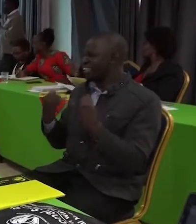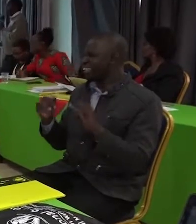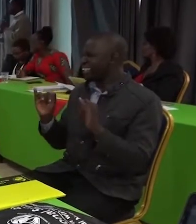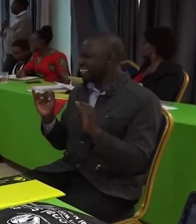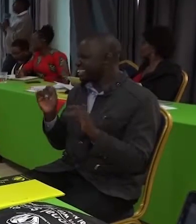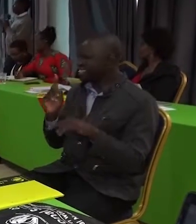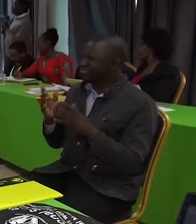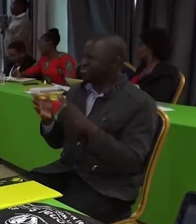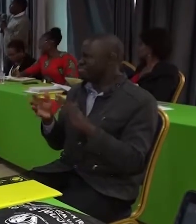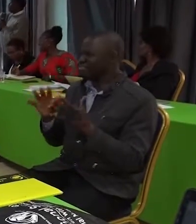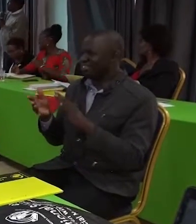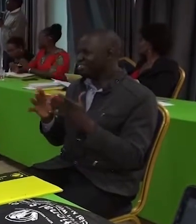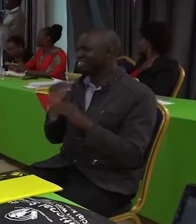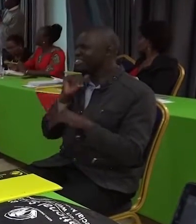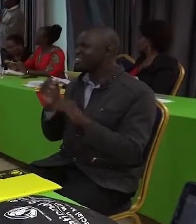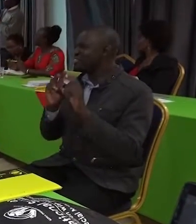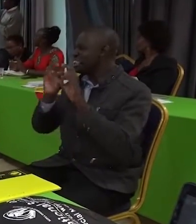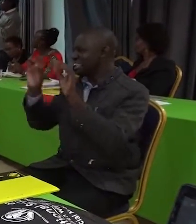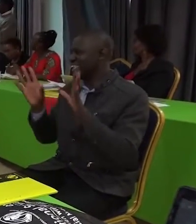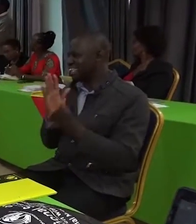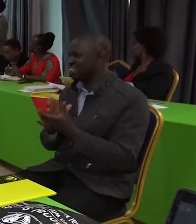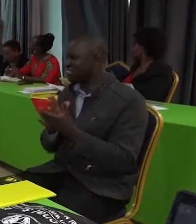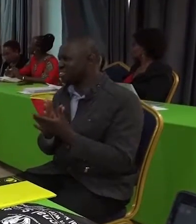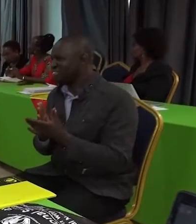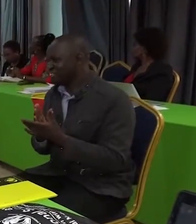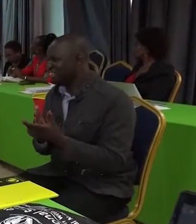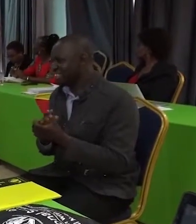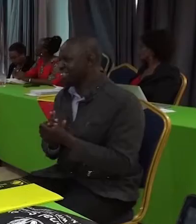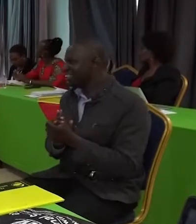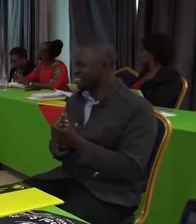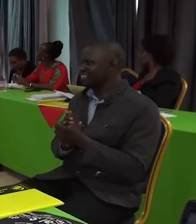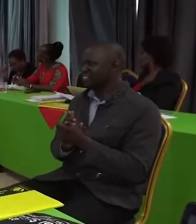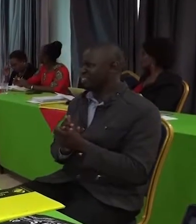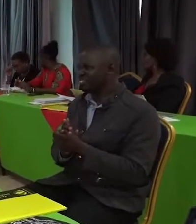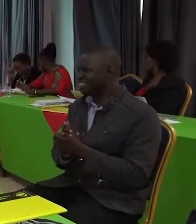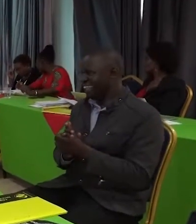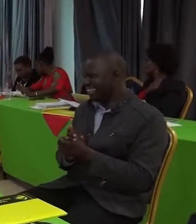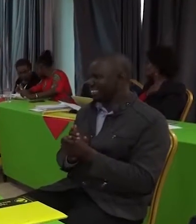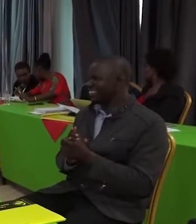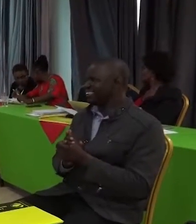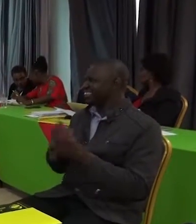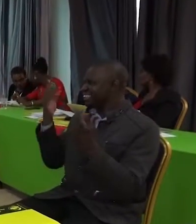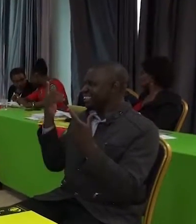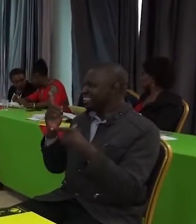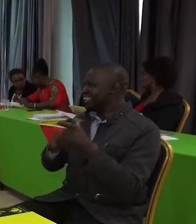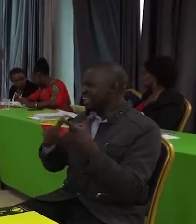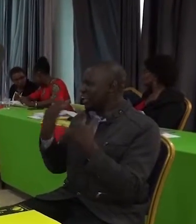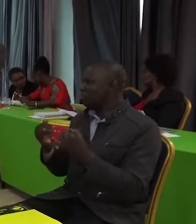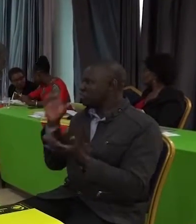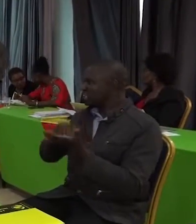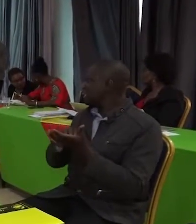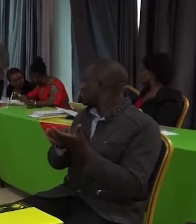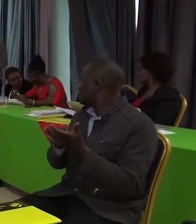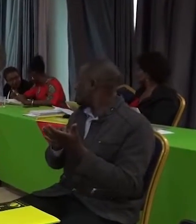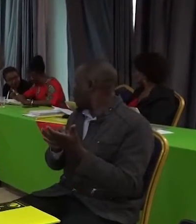State parties shall ensure an inclusive education system at all levels and lifelong learning. State parties shall ensure an inclusive